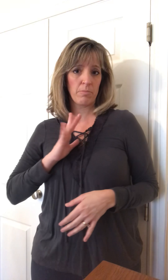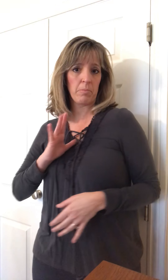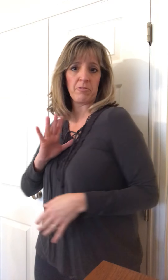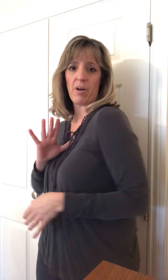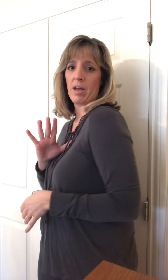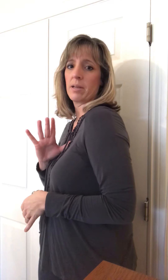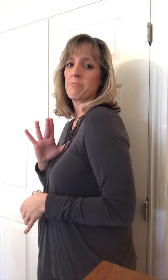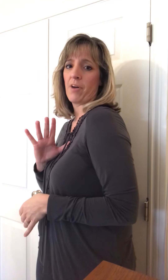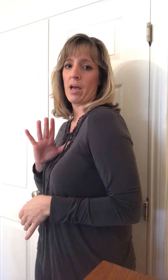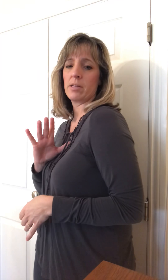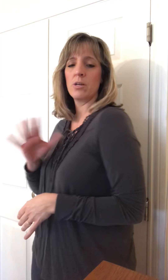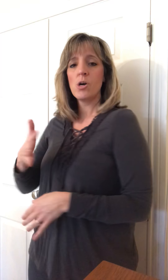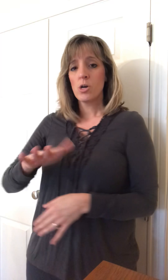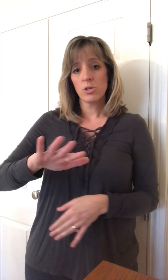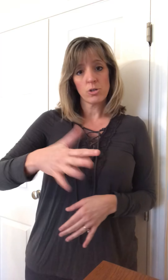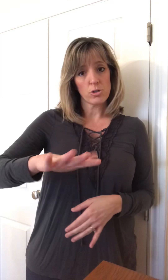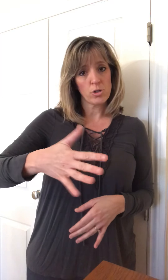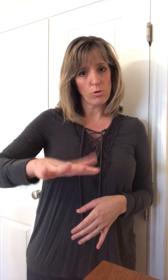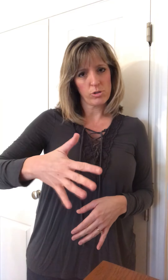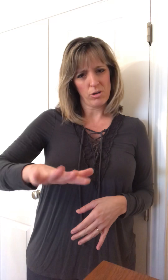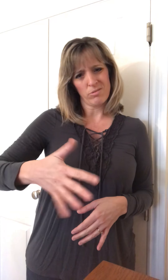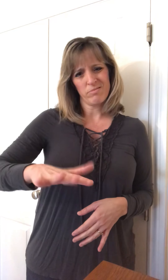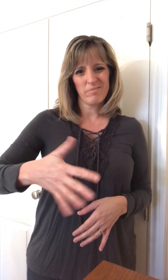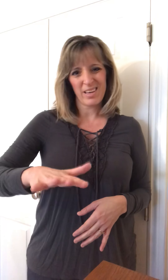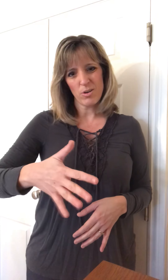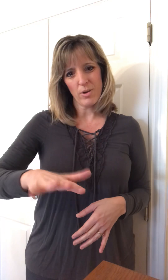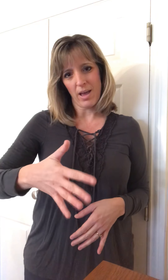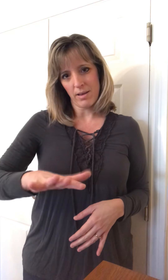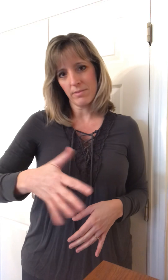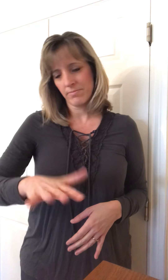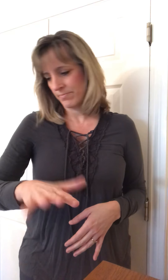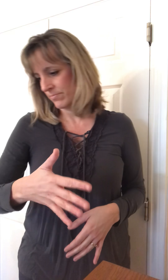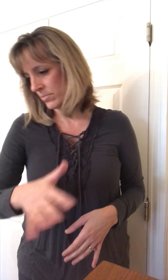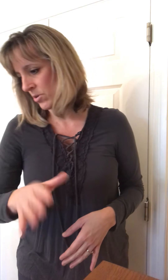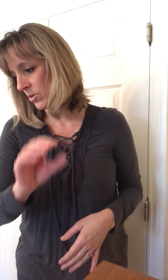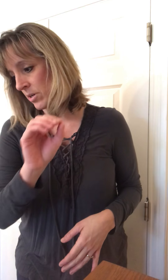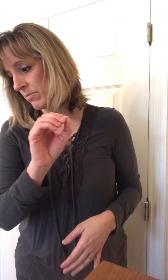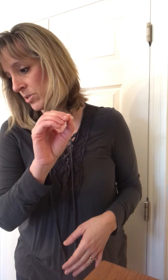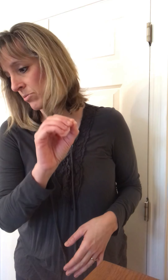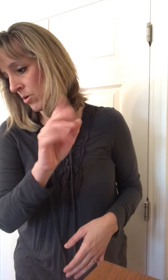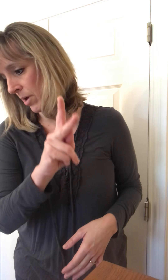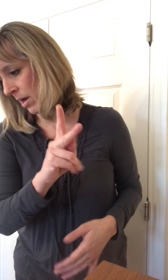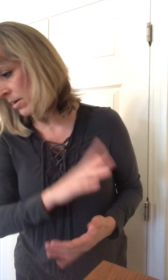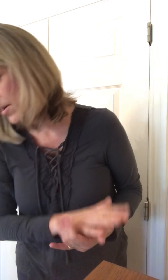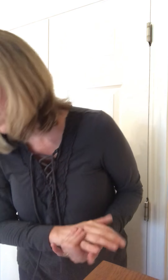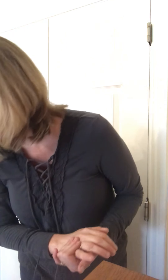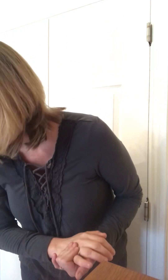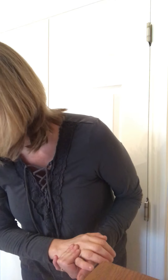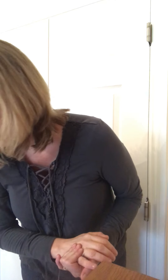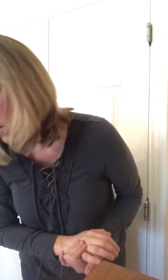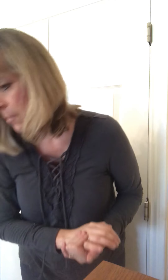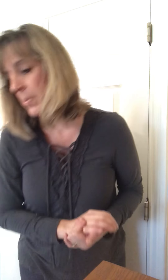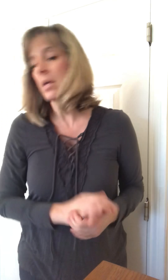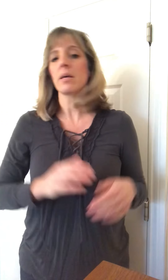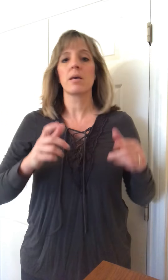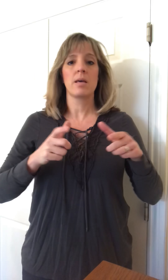remember fine, I'm fine. Or so-so, I'm like, okay. Or you could even do okay. Big